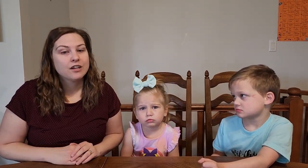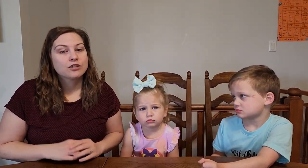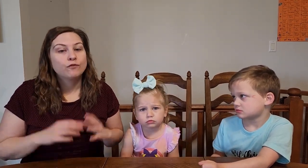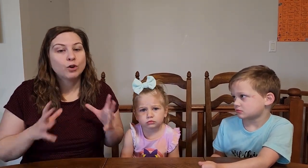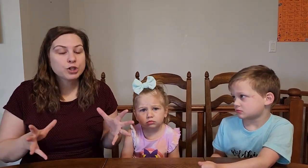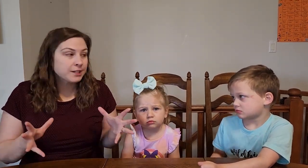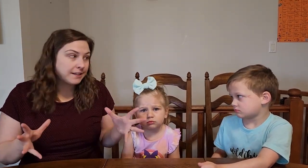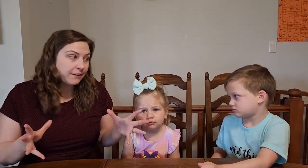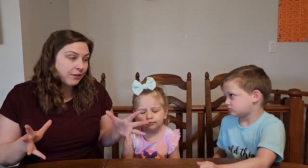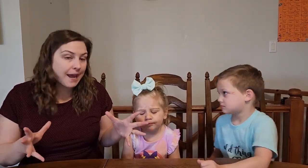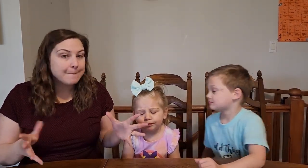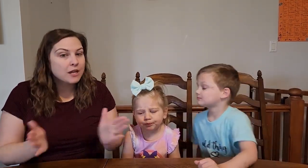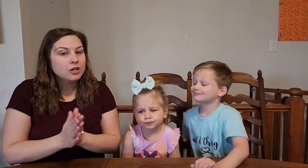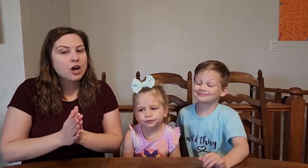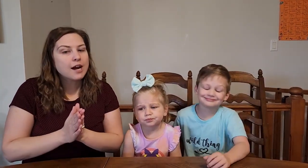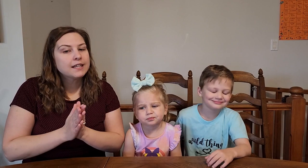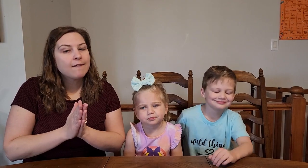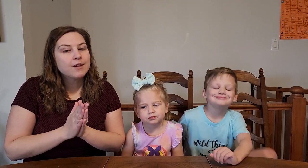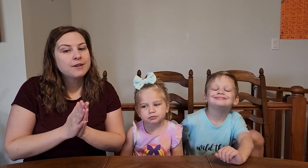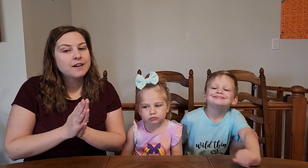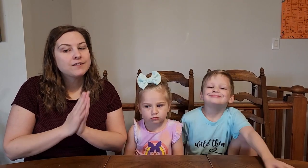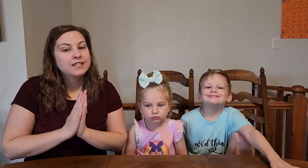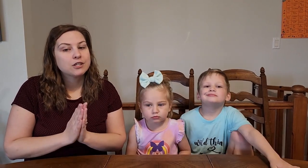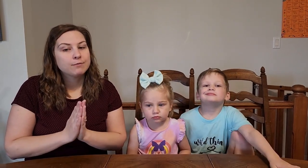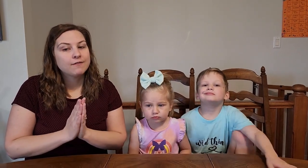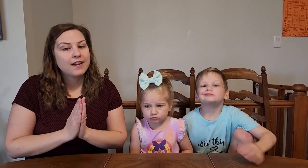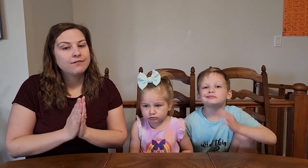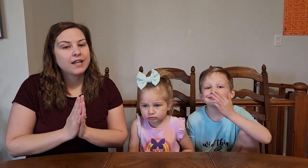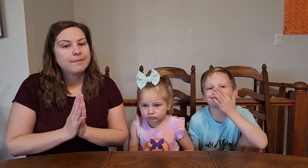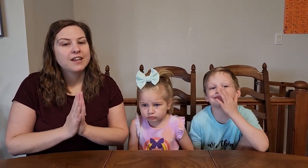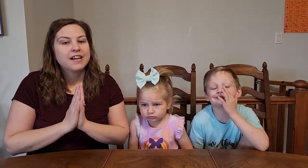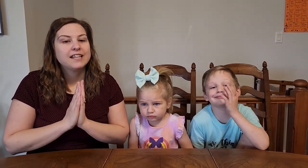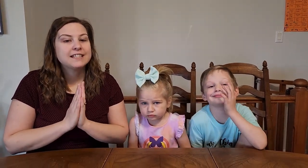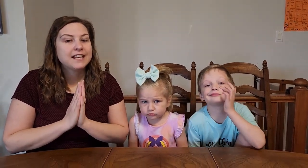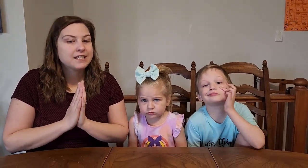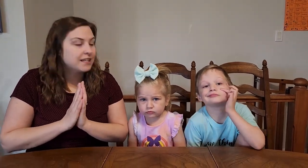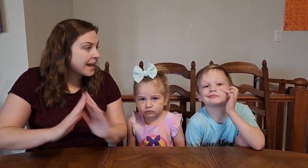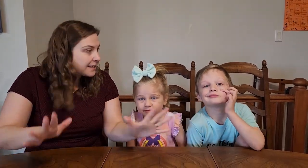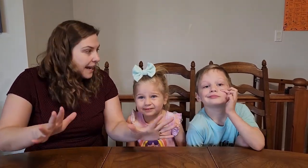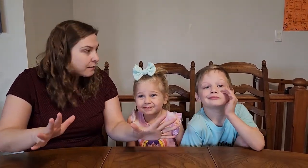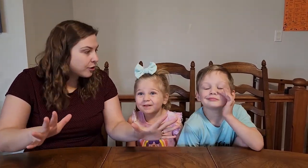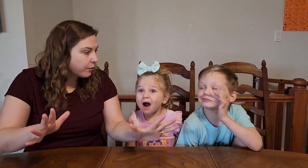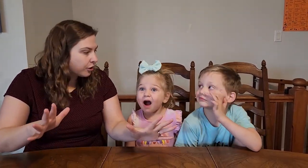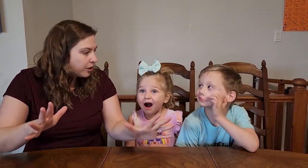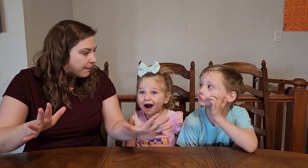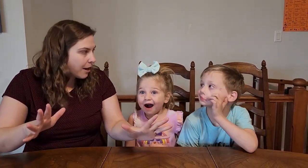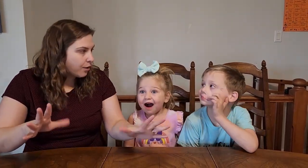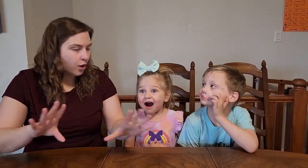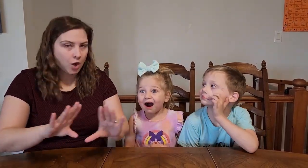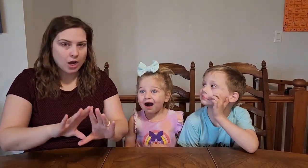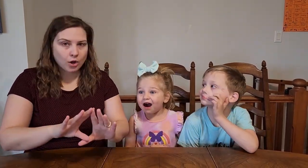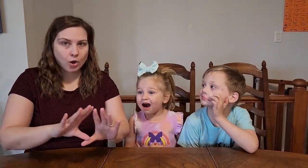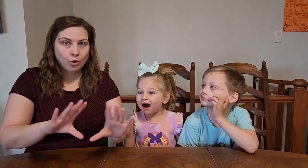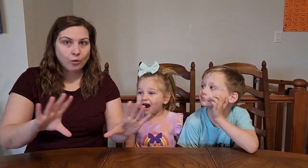So fortunately for them, God loved them enough to still provide for them. And he sent the next animal that we're learning about,